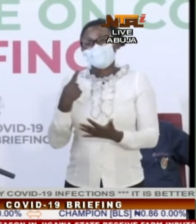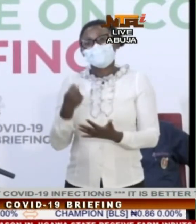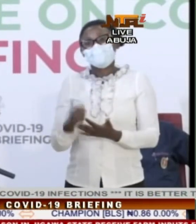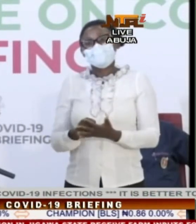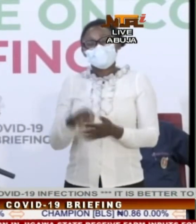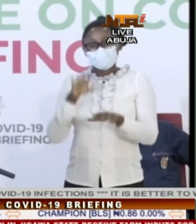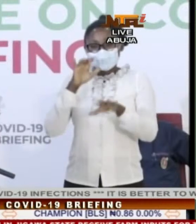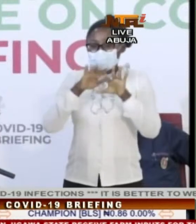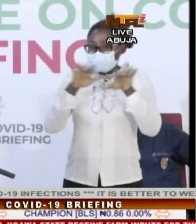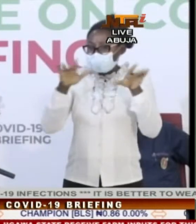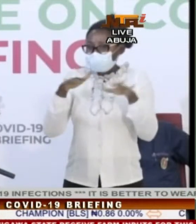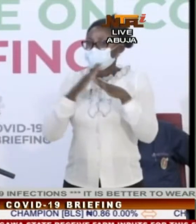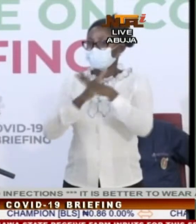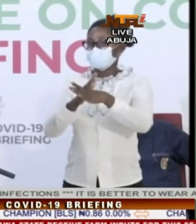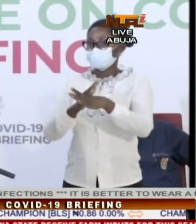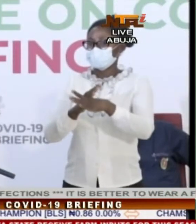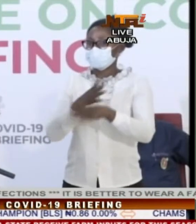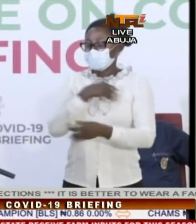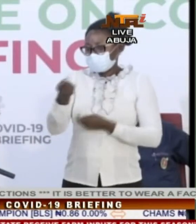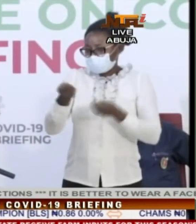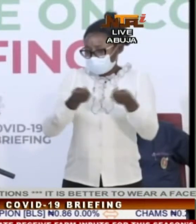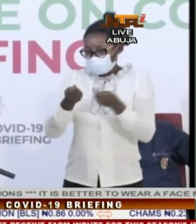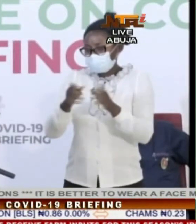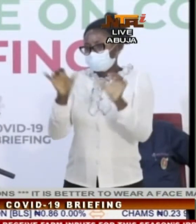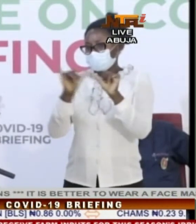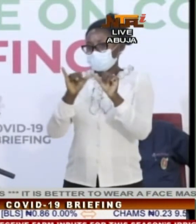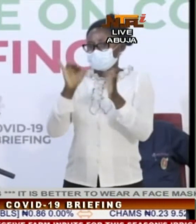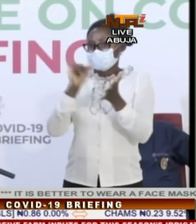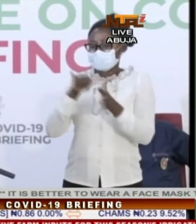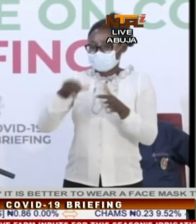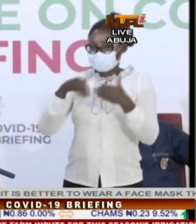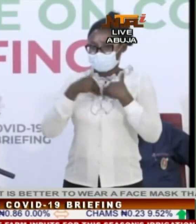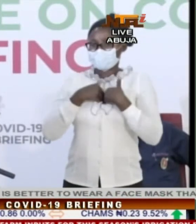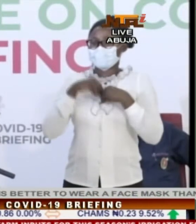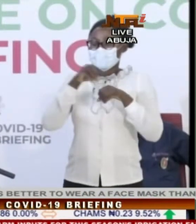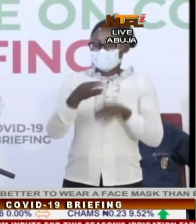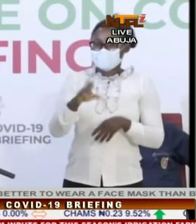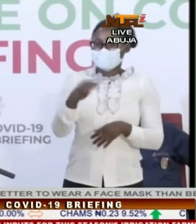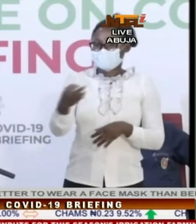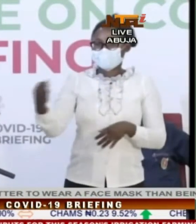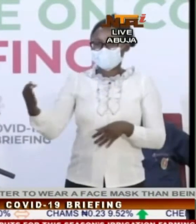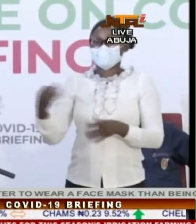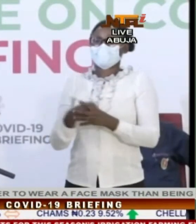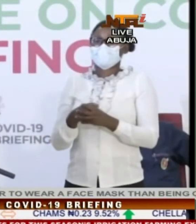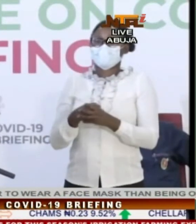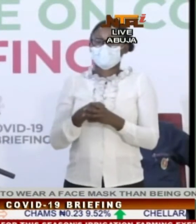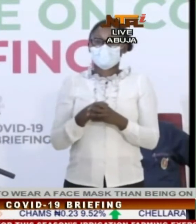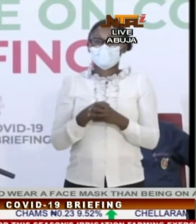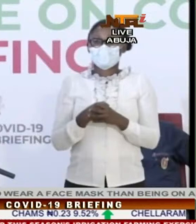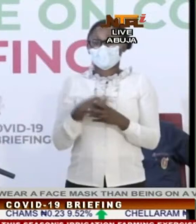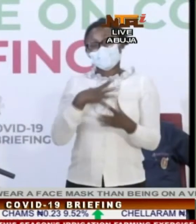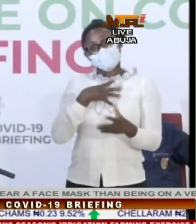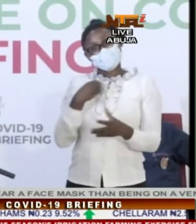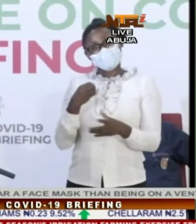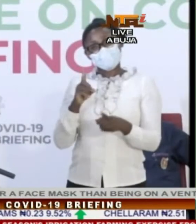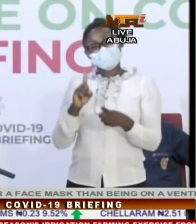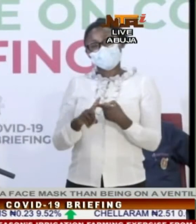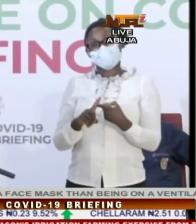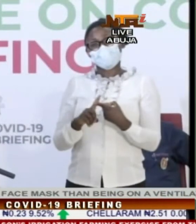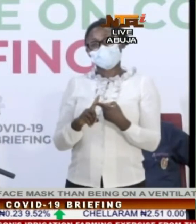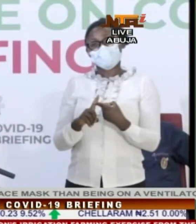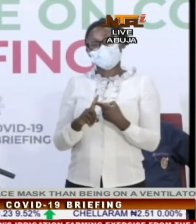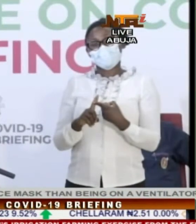infection prevention and control measures that are in place in their facilities, and